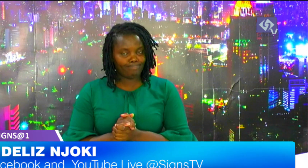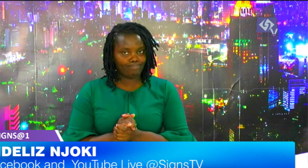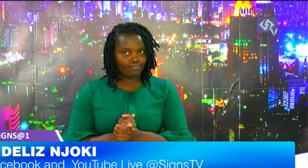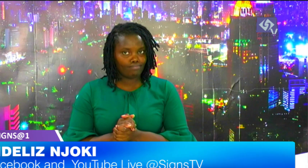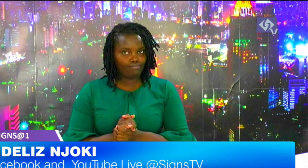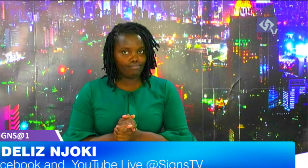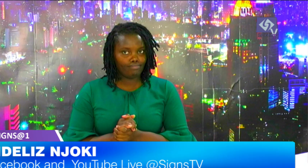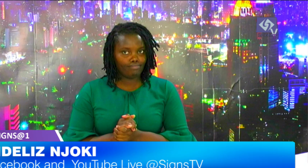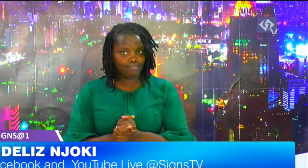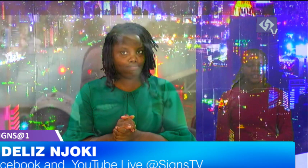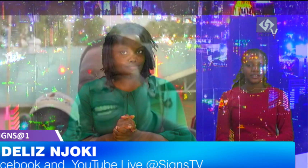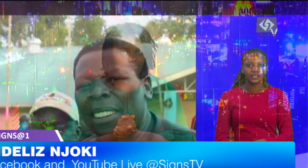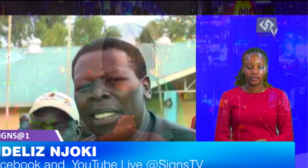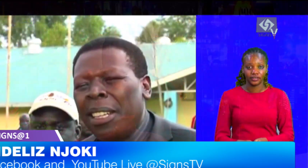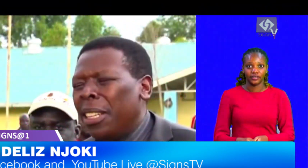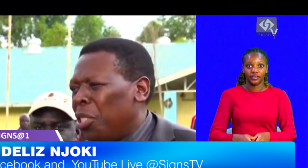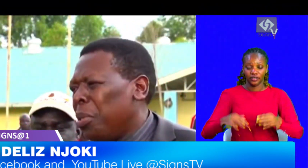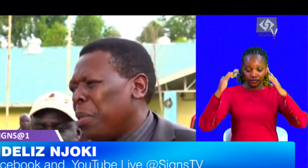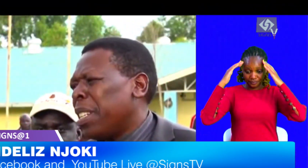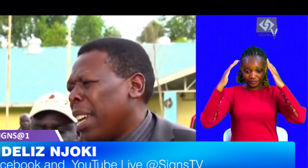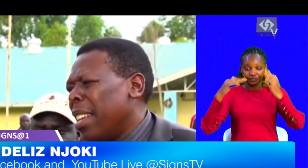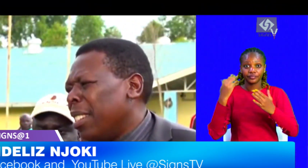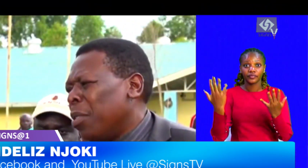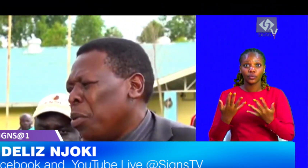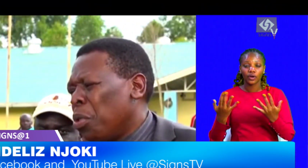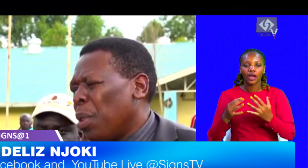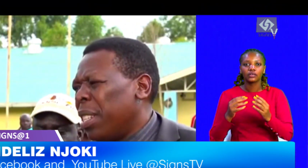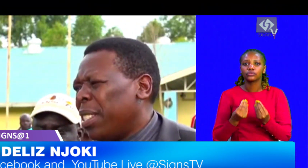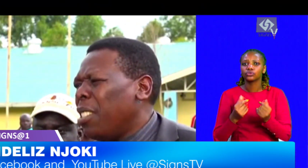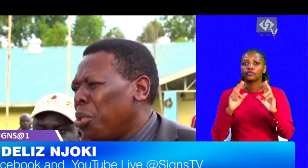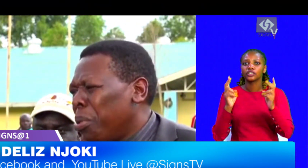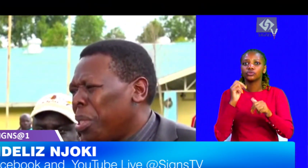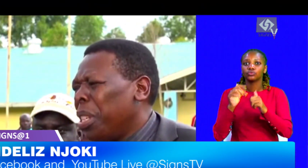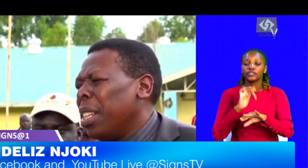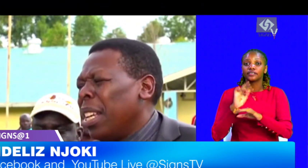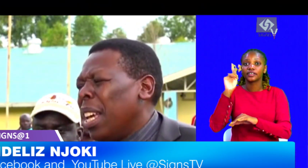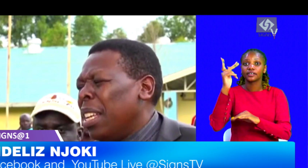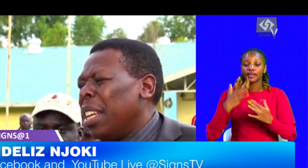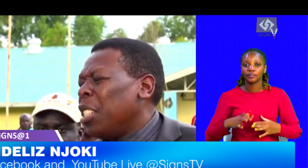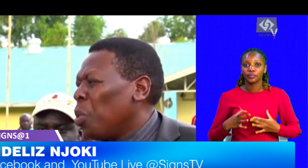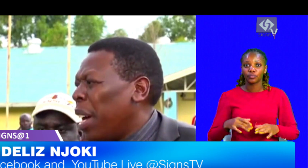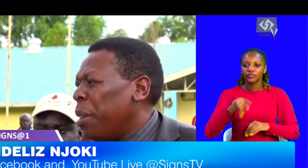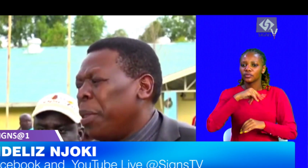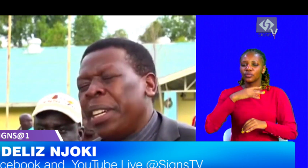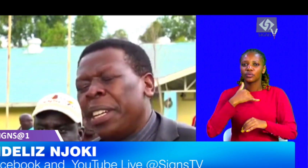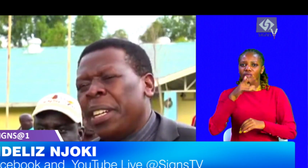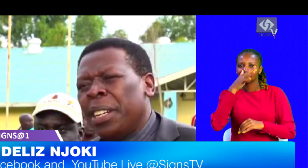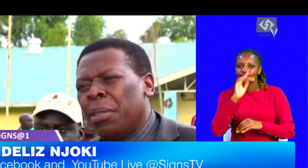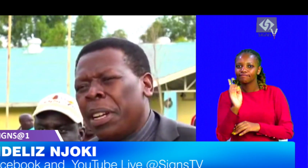organs. Tackling the issues affecting Kenyans. We do not want sideshows, and that is why we have